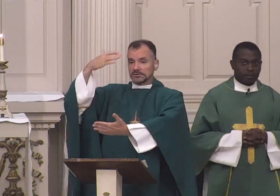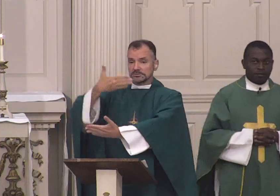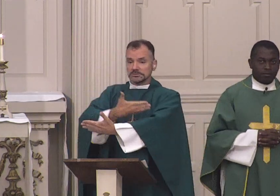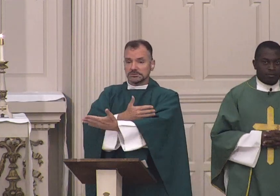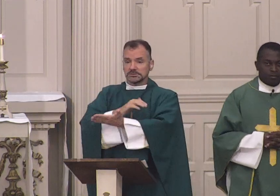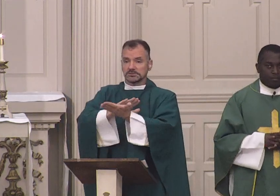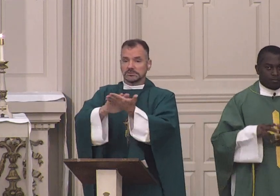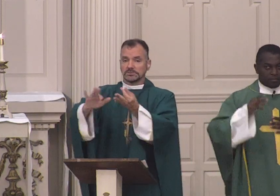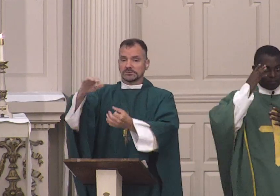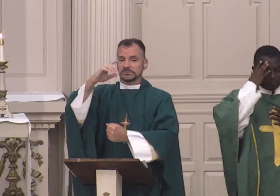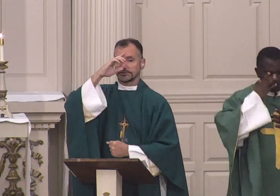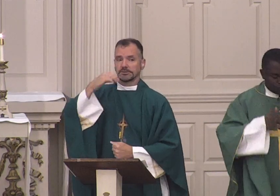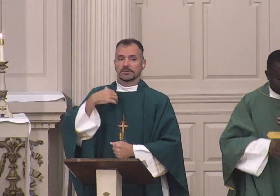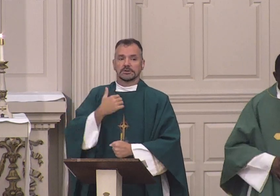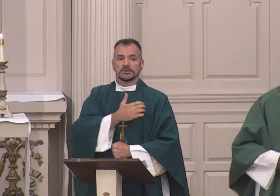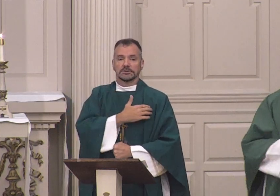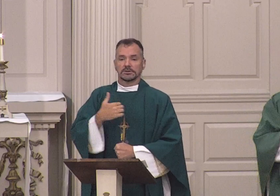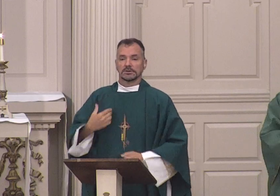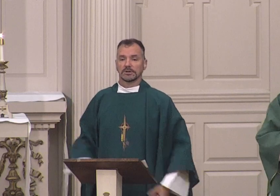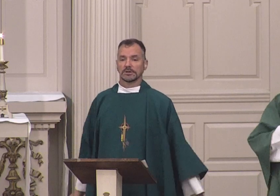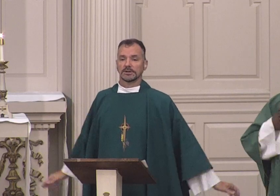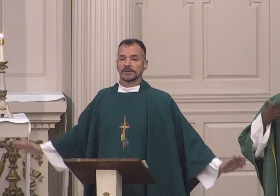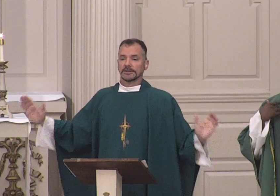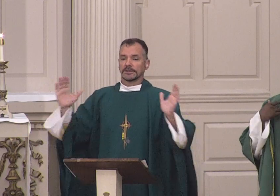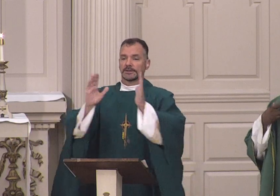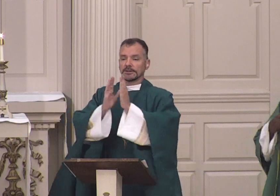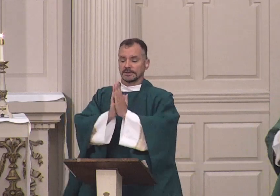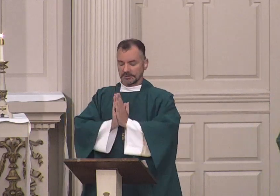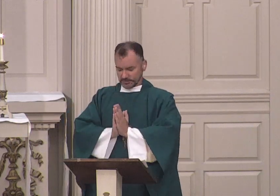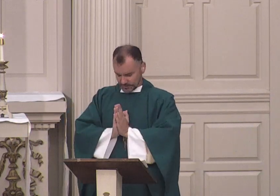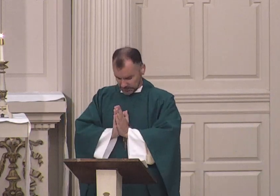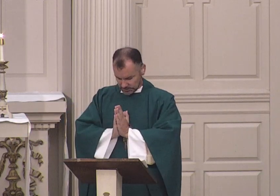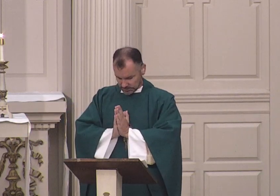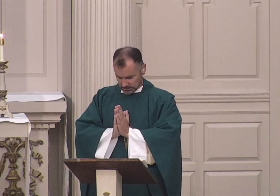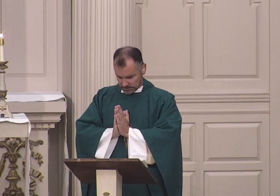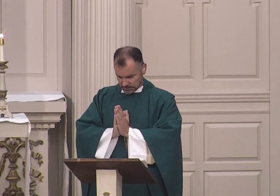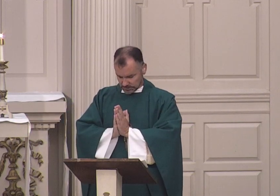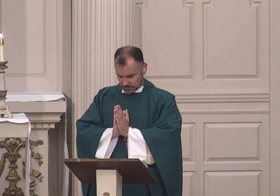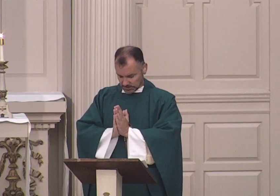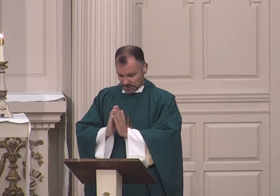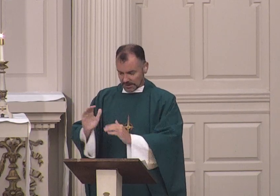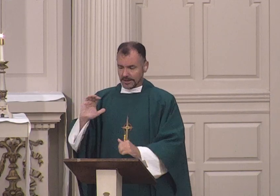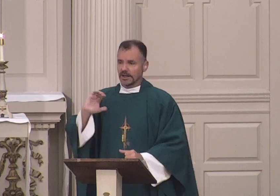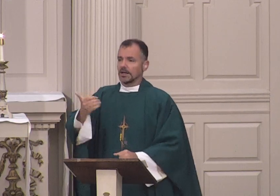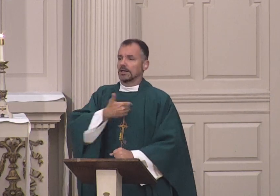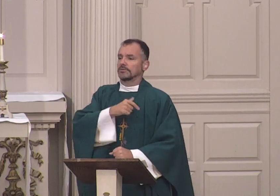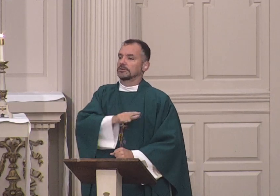In the name of the Father, and of the Son, and of the Holy Spirit, amen.